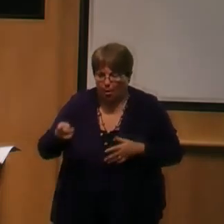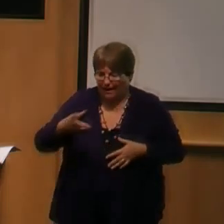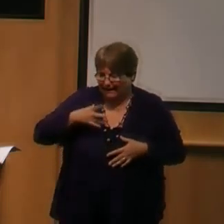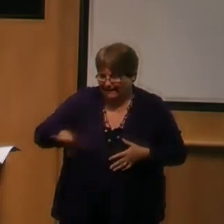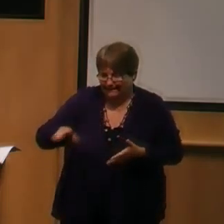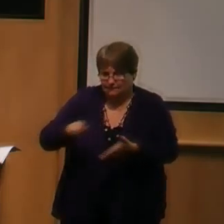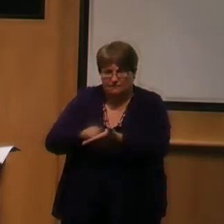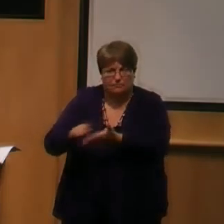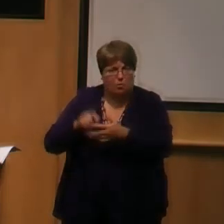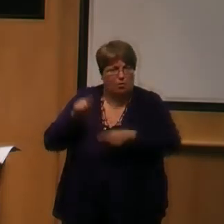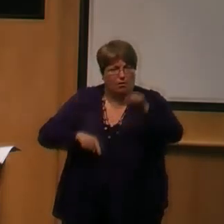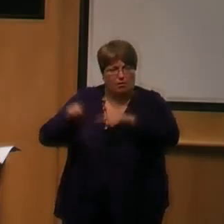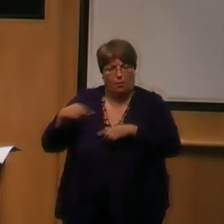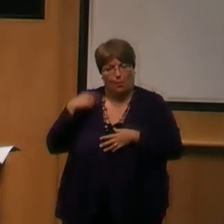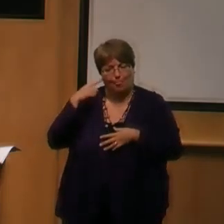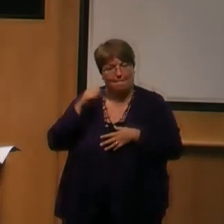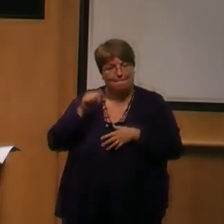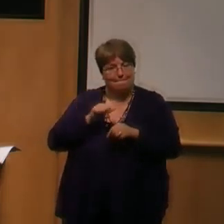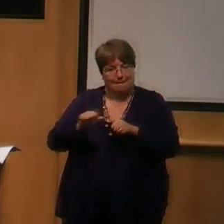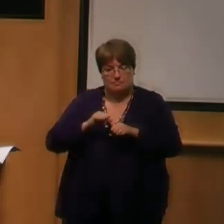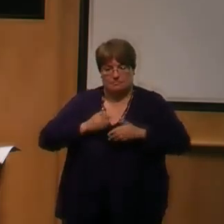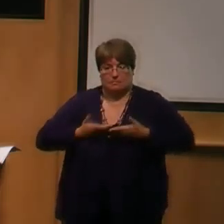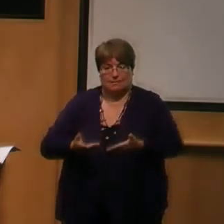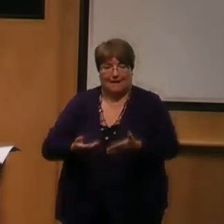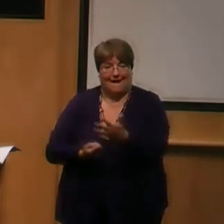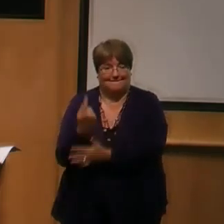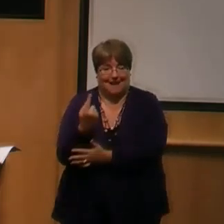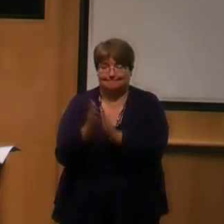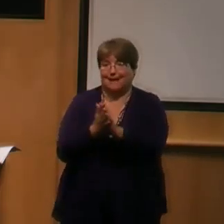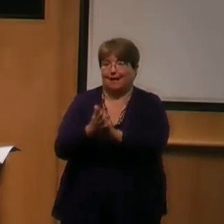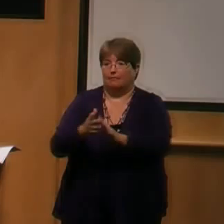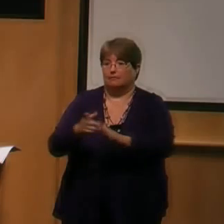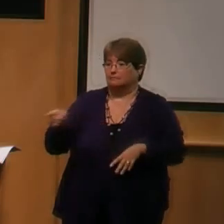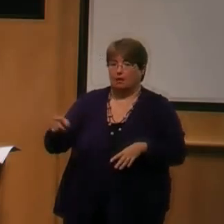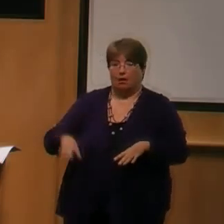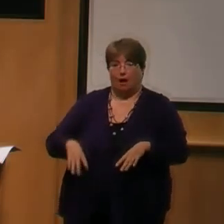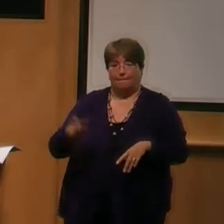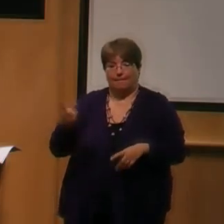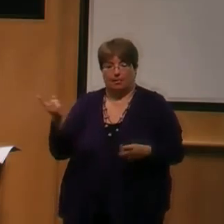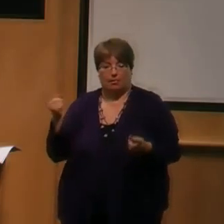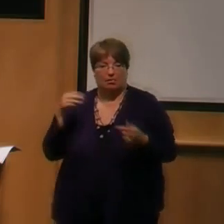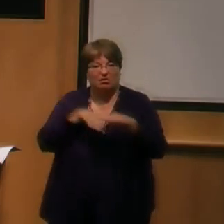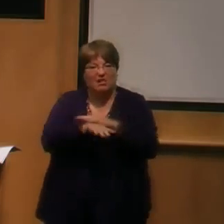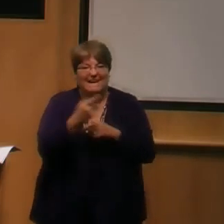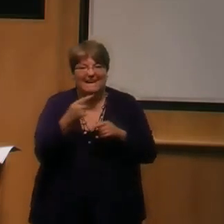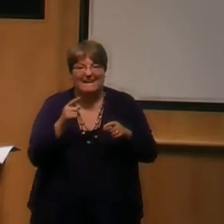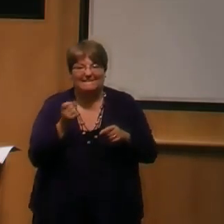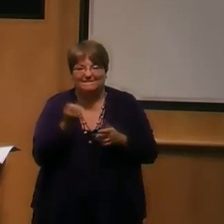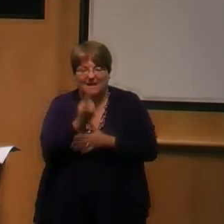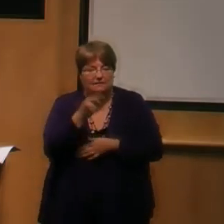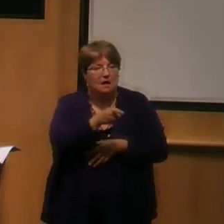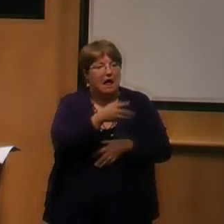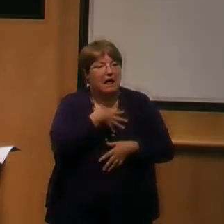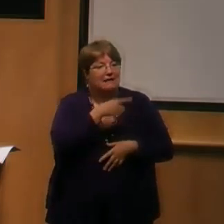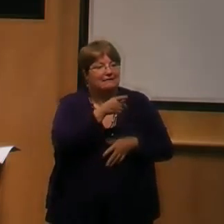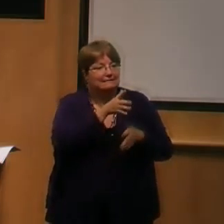whether it's a nerve tumor, a temporary, a nerve system. So this event outside the box is